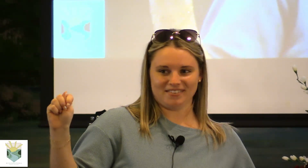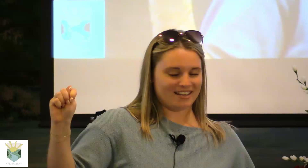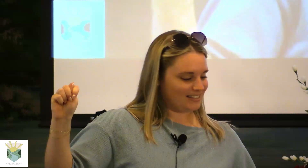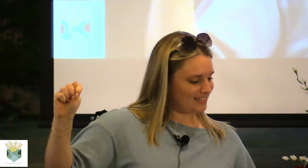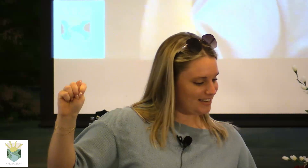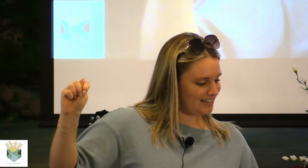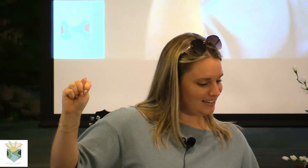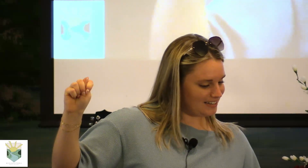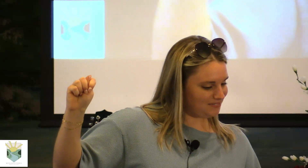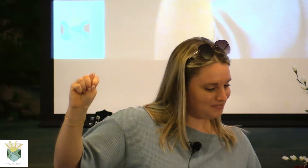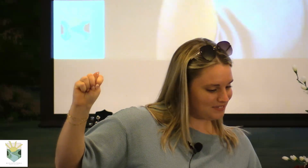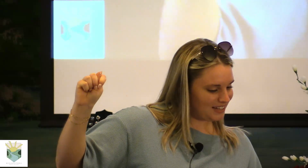your T.